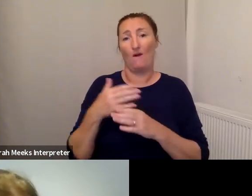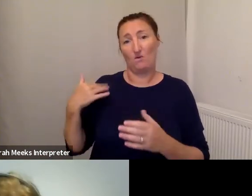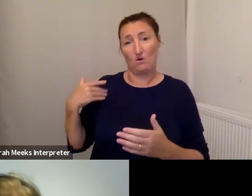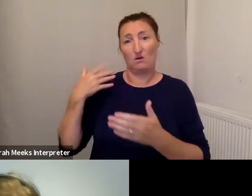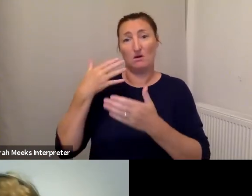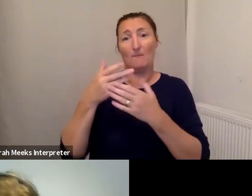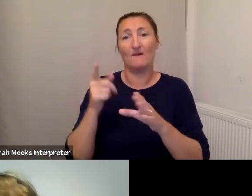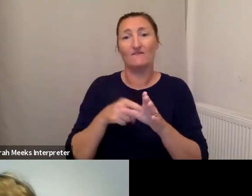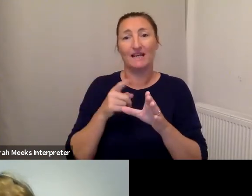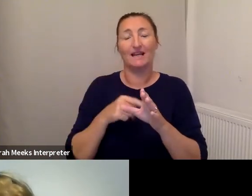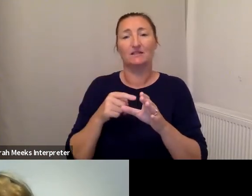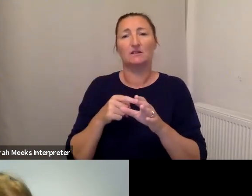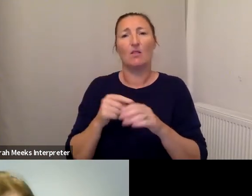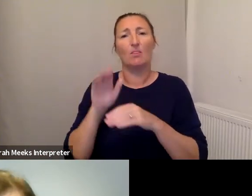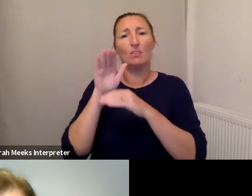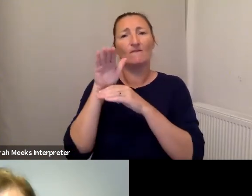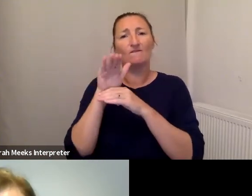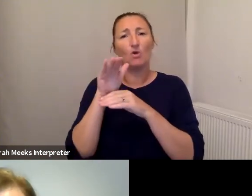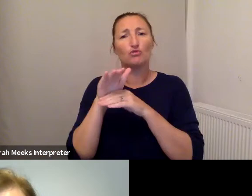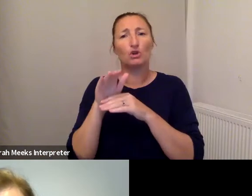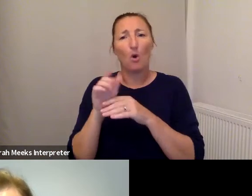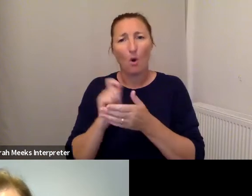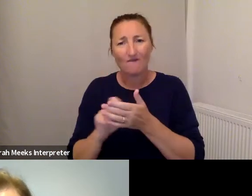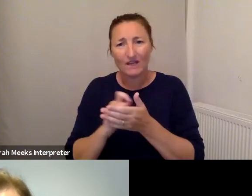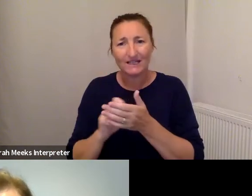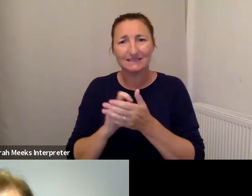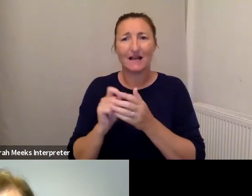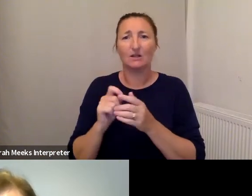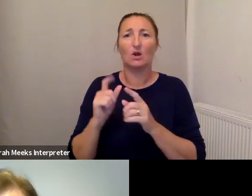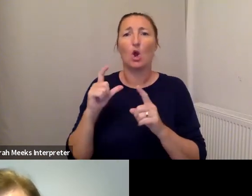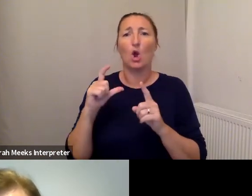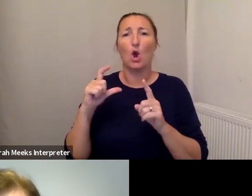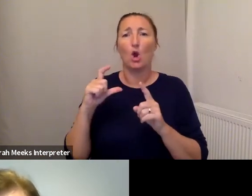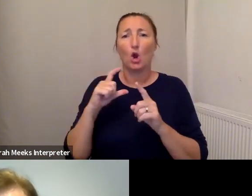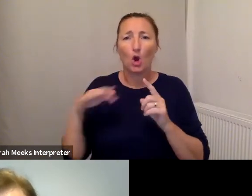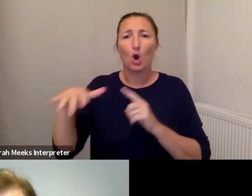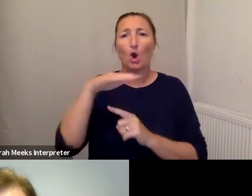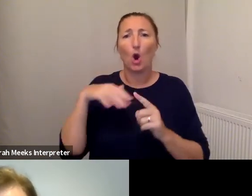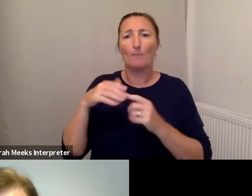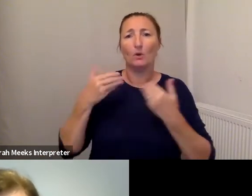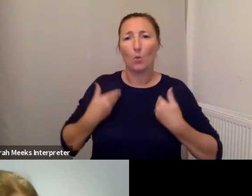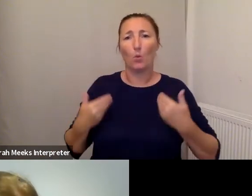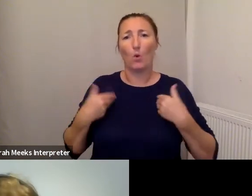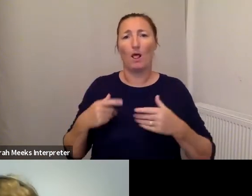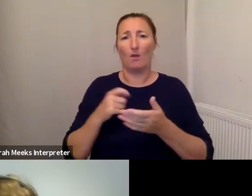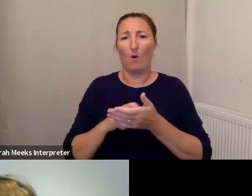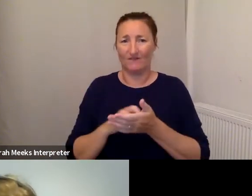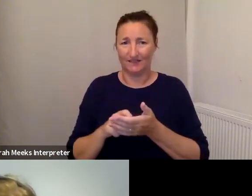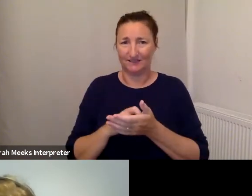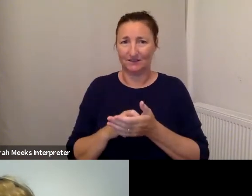Foreign Commonwealth Development Office with the UK government and more recently with the Open Society Foundation. And both those reports should be